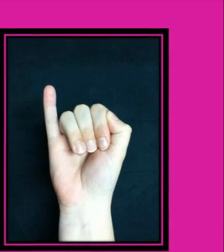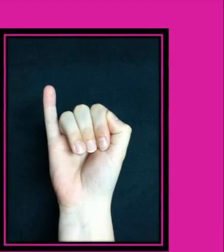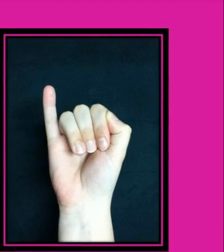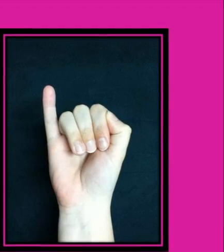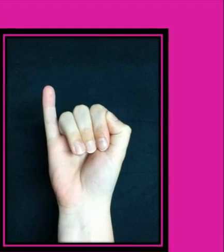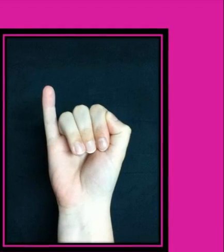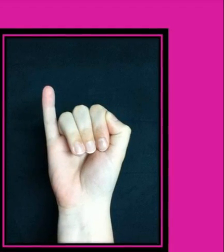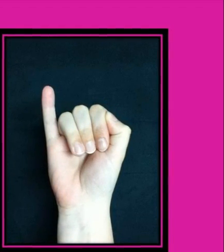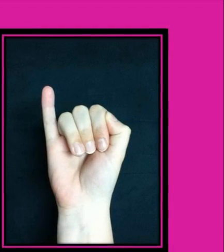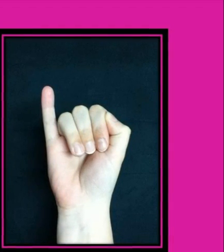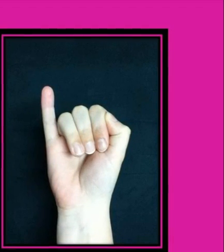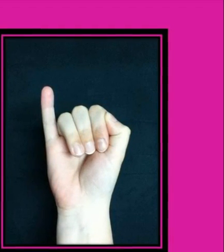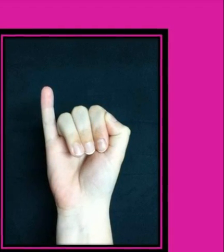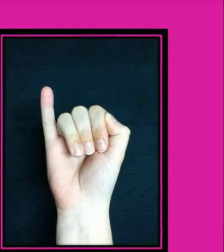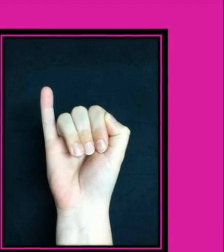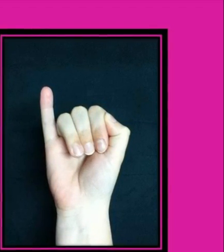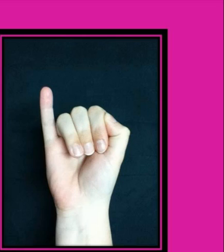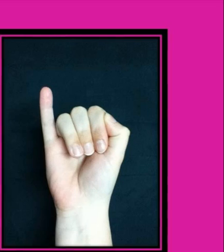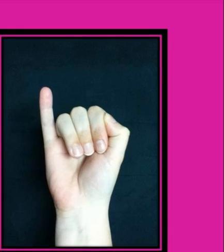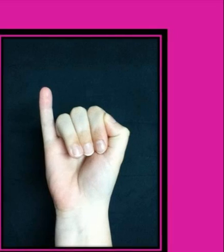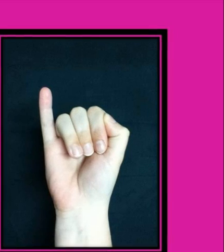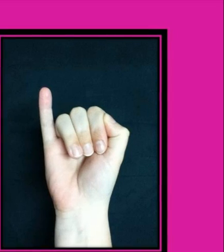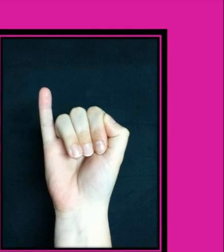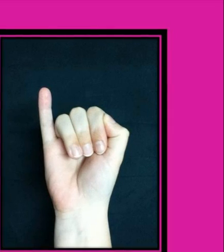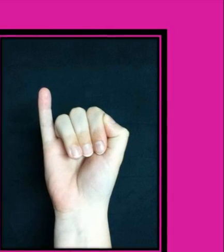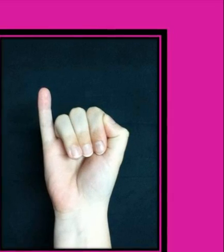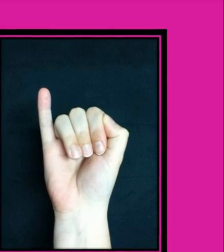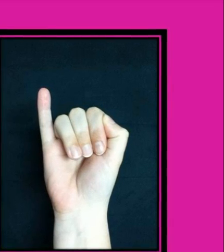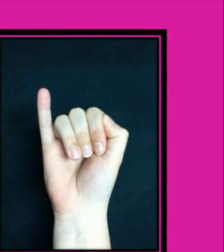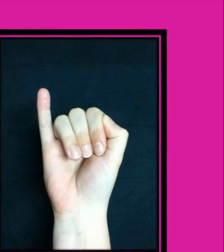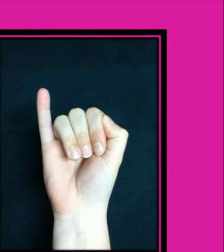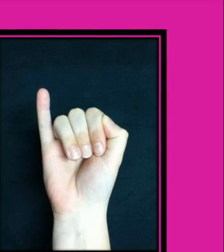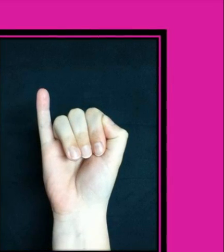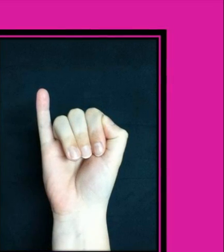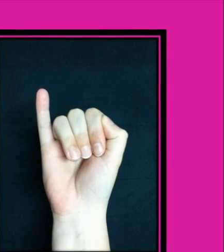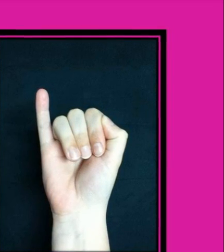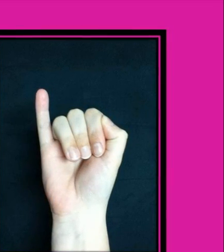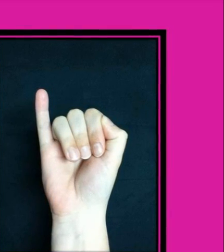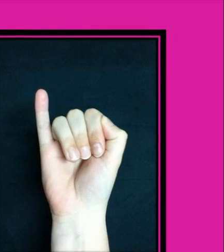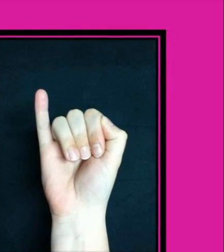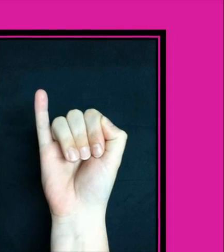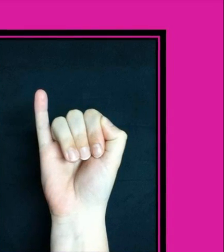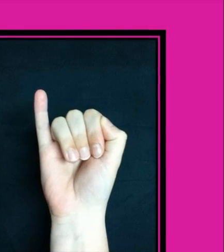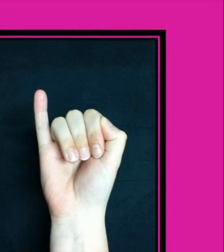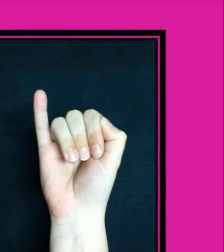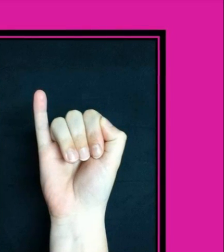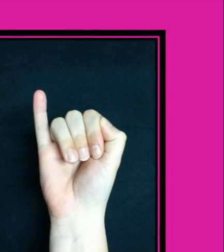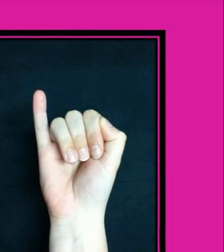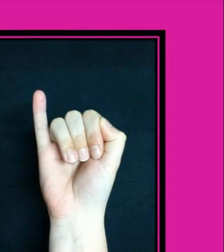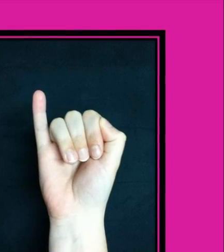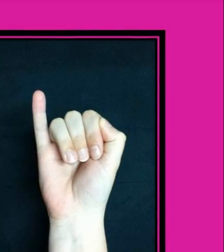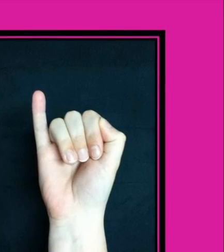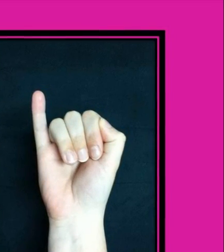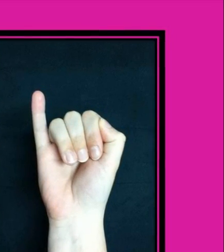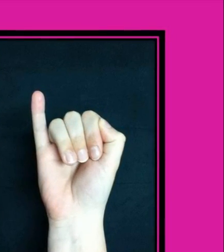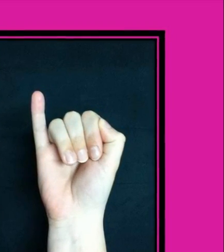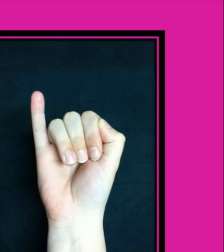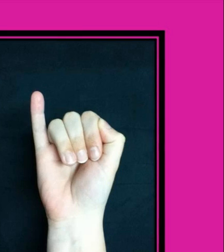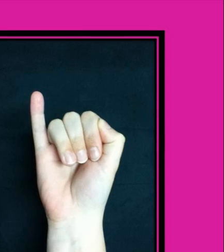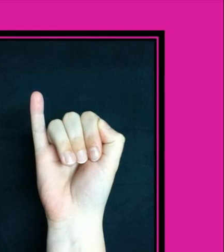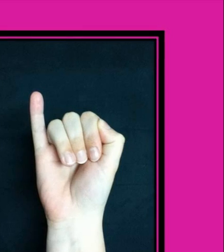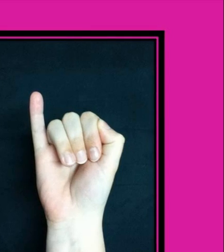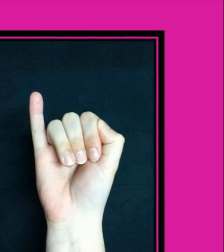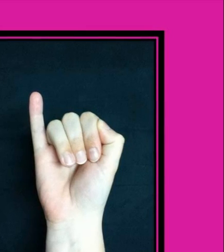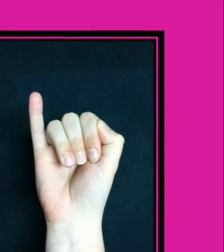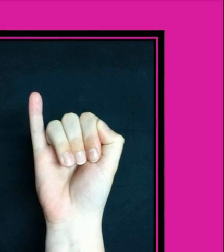palm. Make sure that all of these fingers are closely touching with each other. Next, you will have your pinky finger and